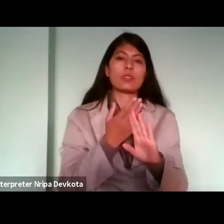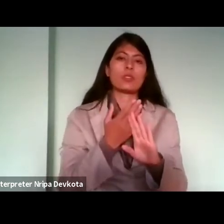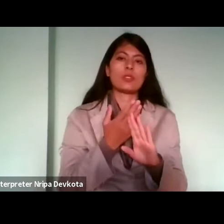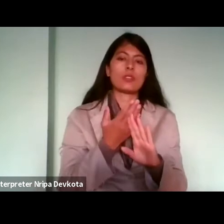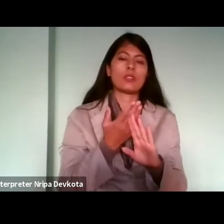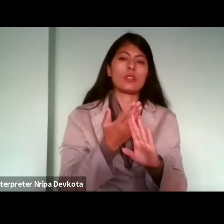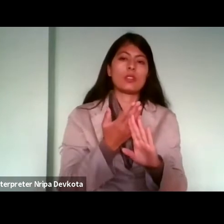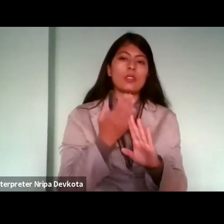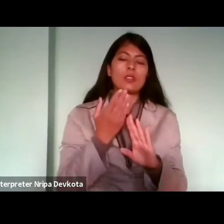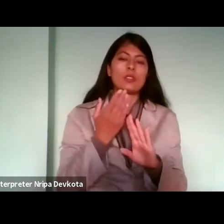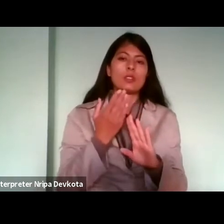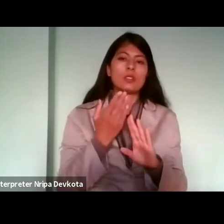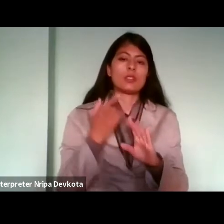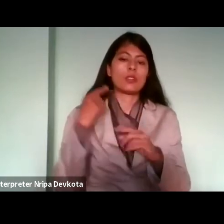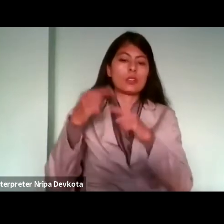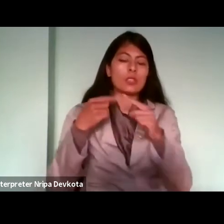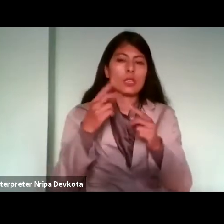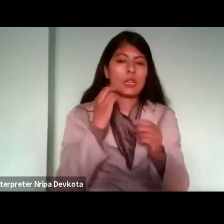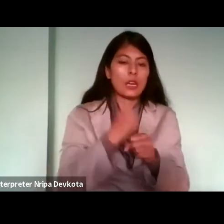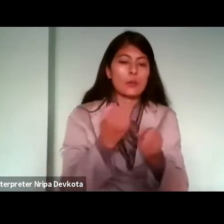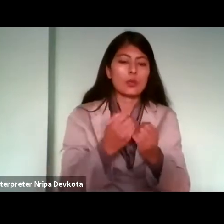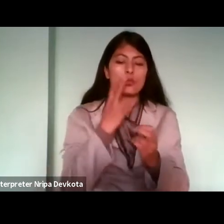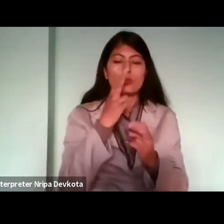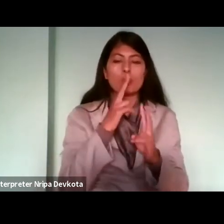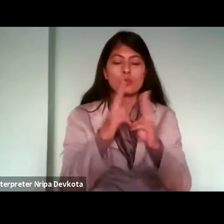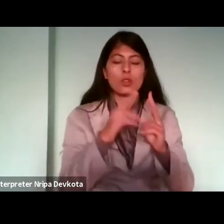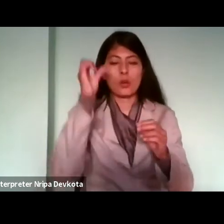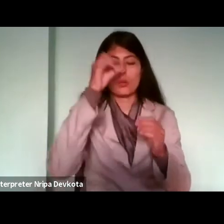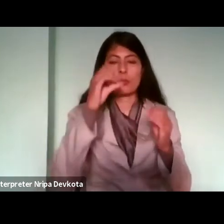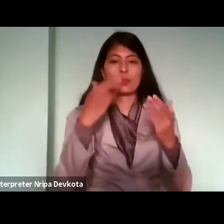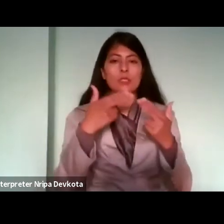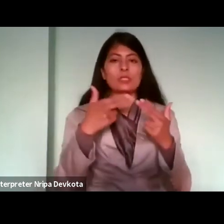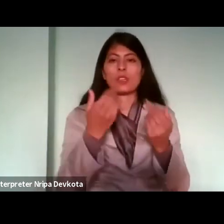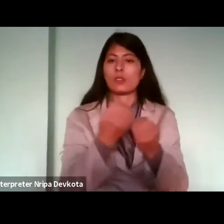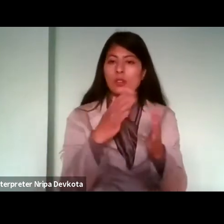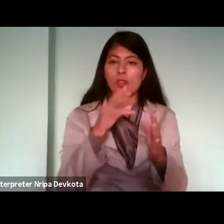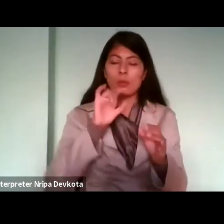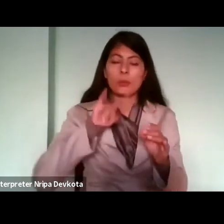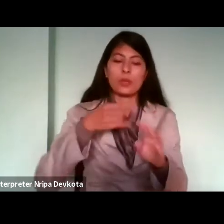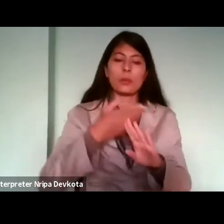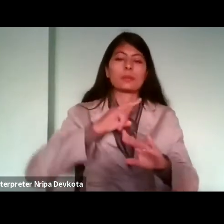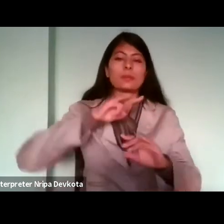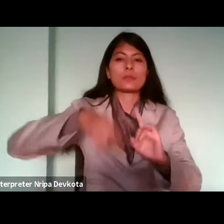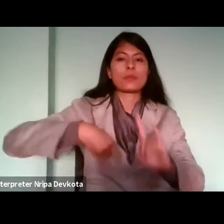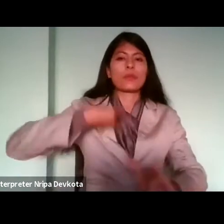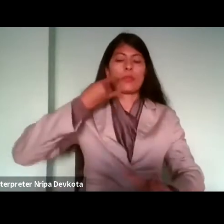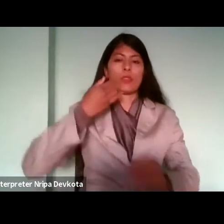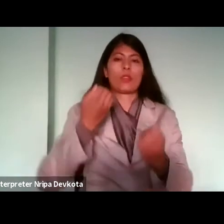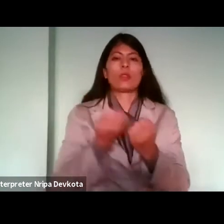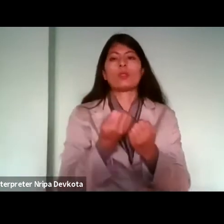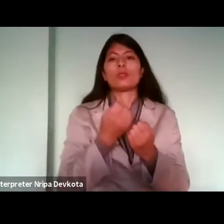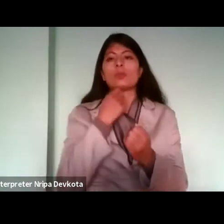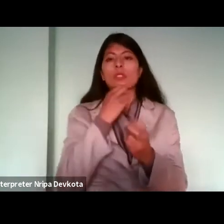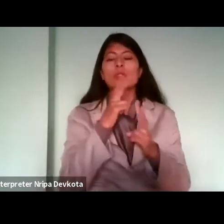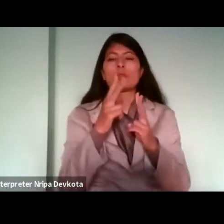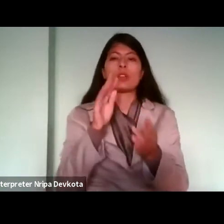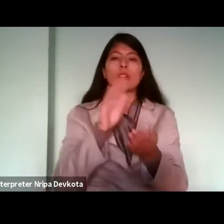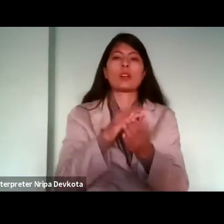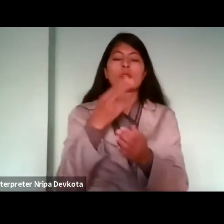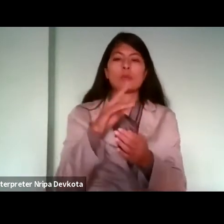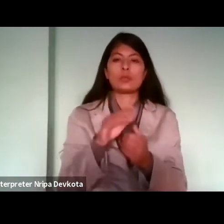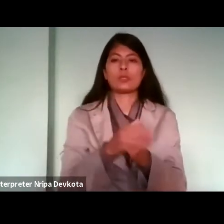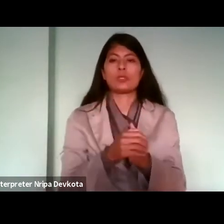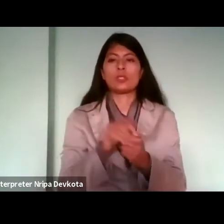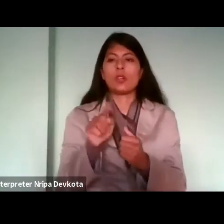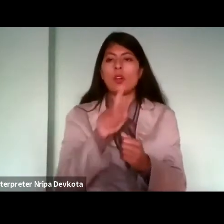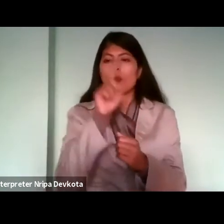around non-discrimination, around autonomy. And it's important to kind of keep that in mind for the couple of questions that is